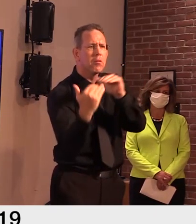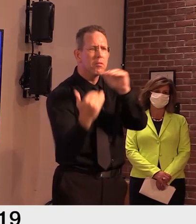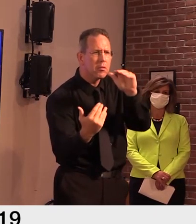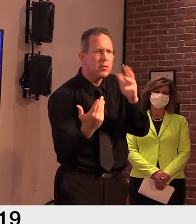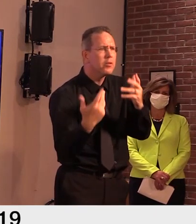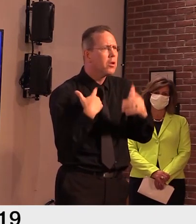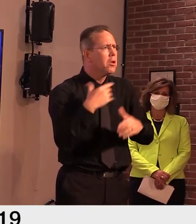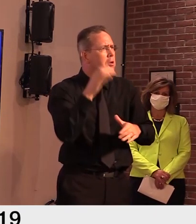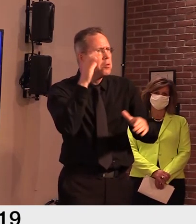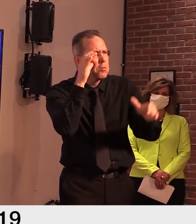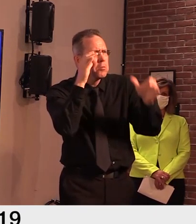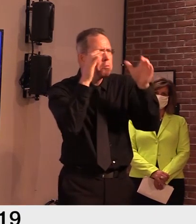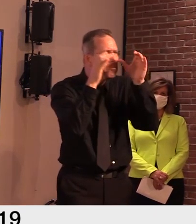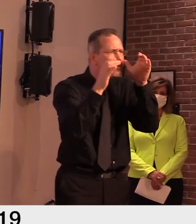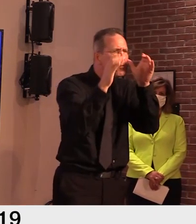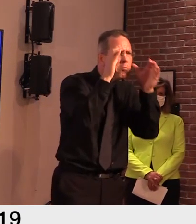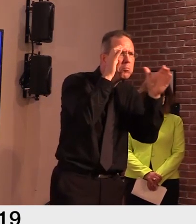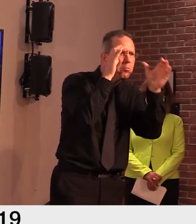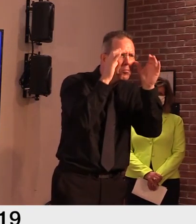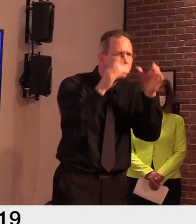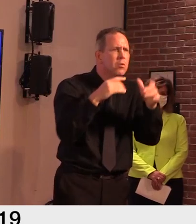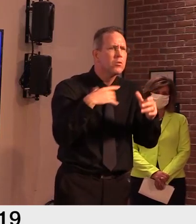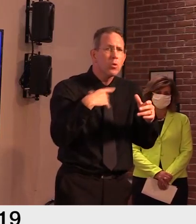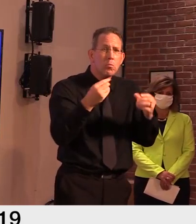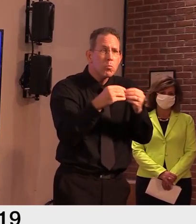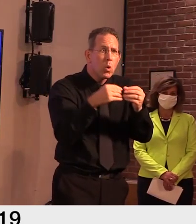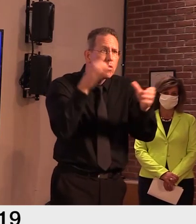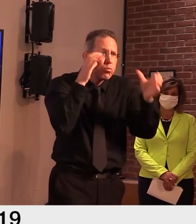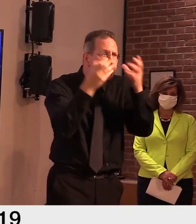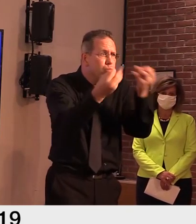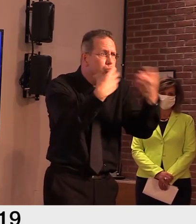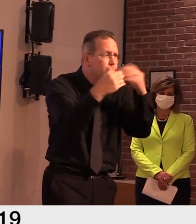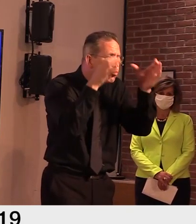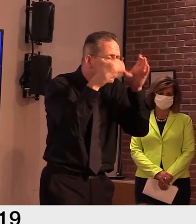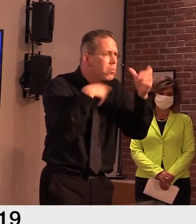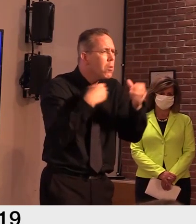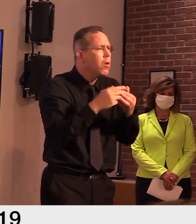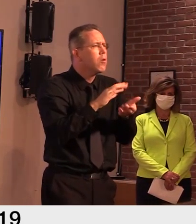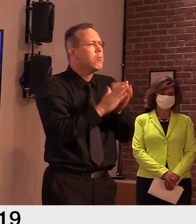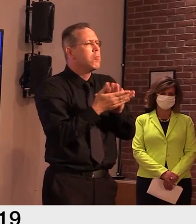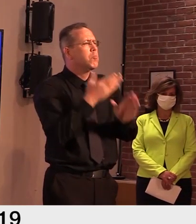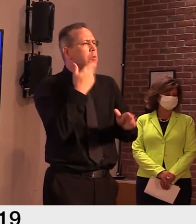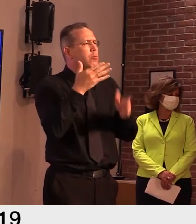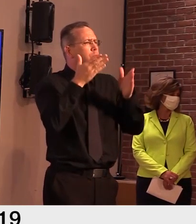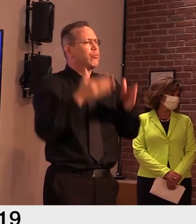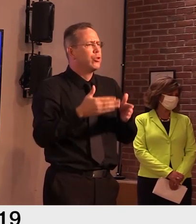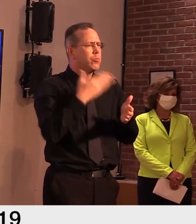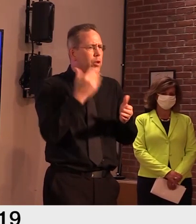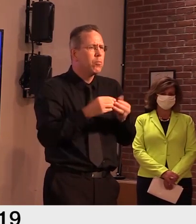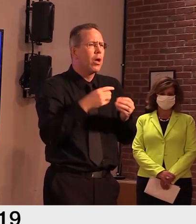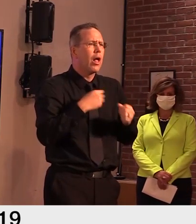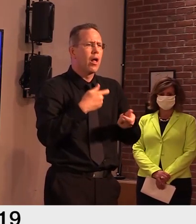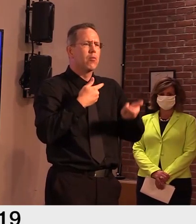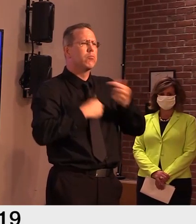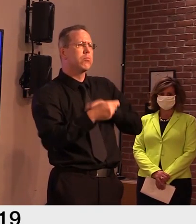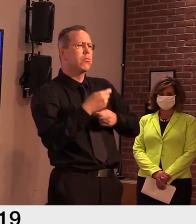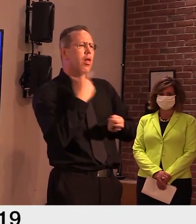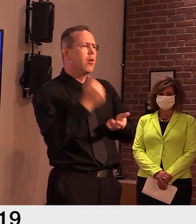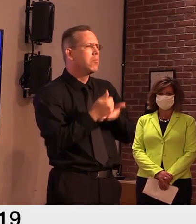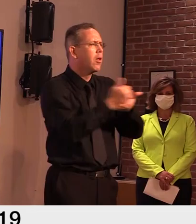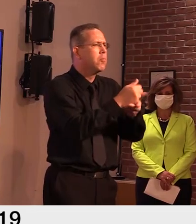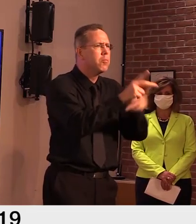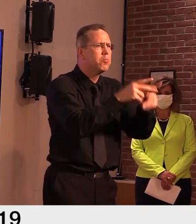experiences, in many cases, are vastly different and have not been equal or fair, help us all become better